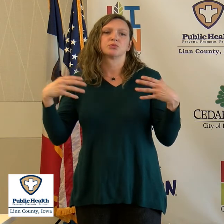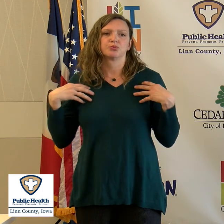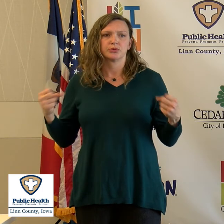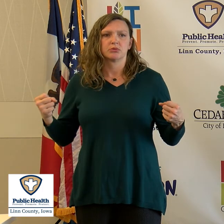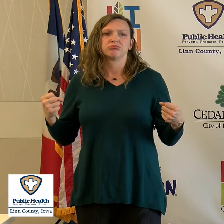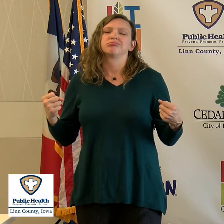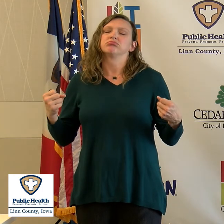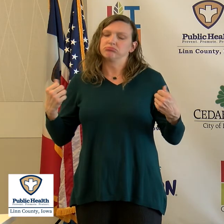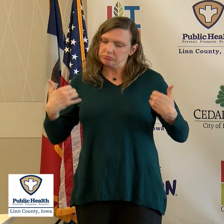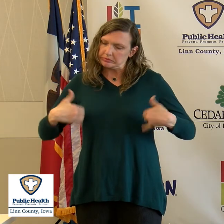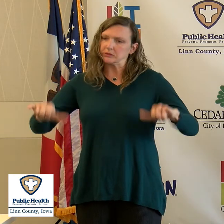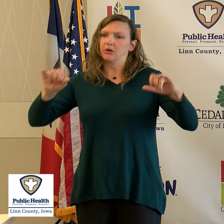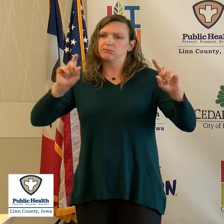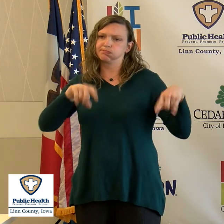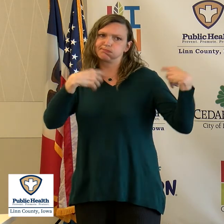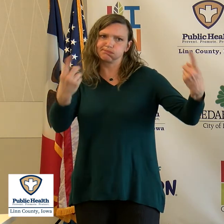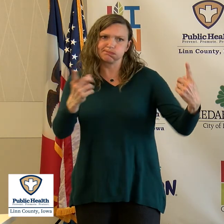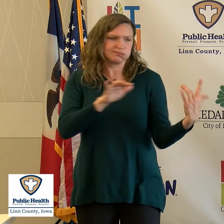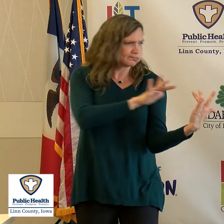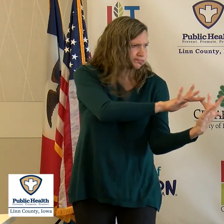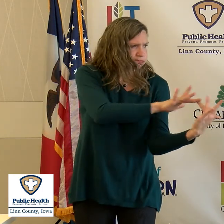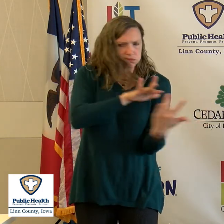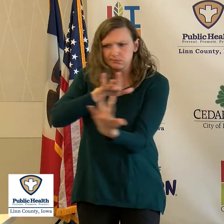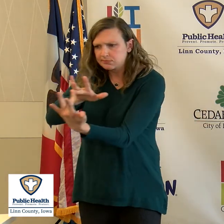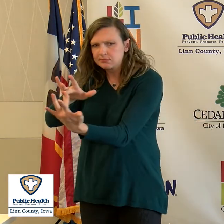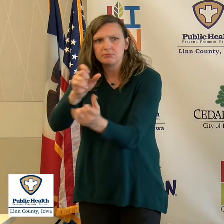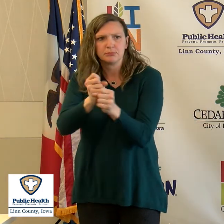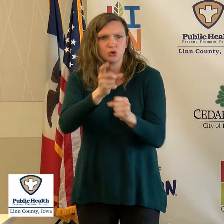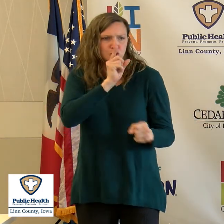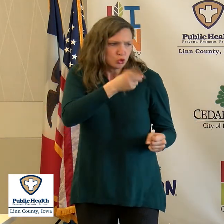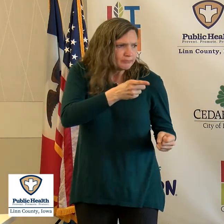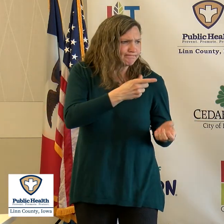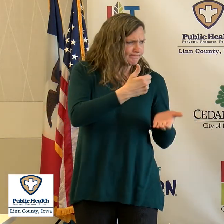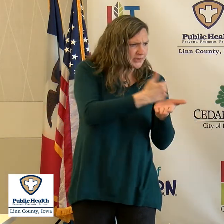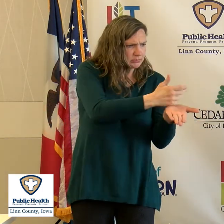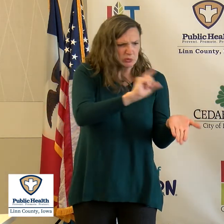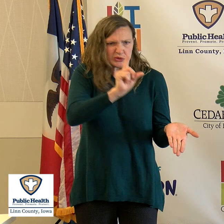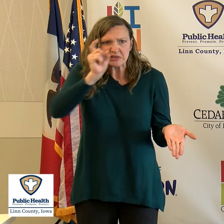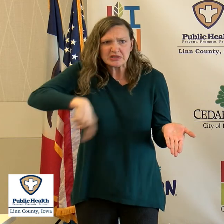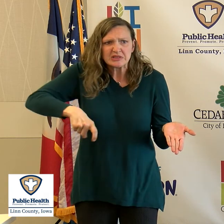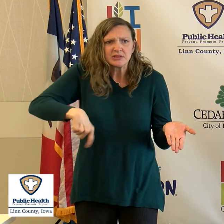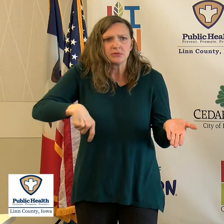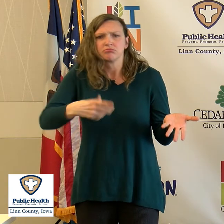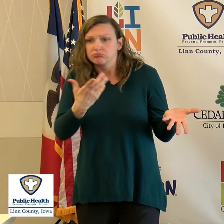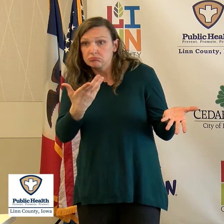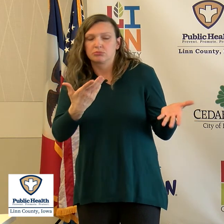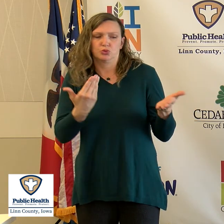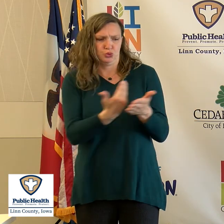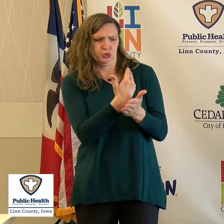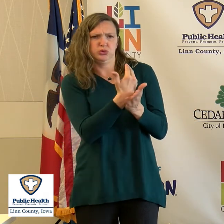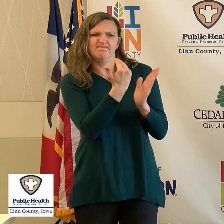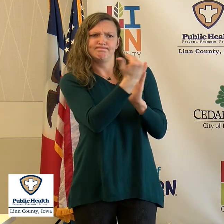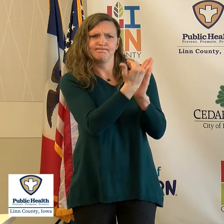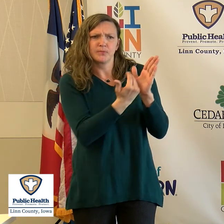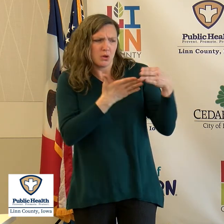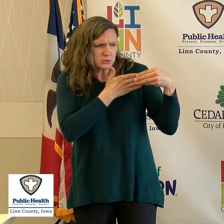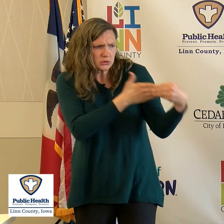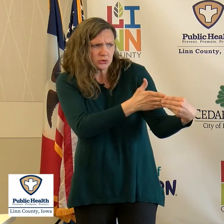these facilities to monitor this situation and help to provide guidance until the situation